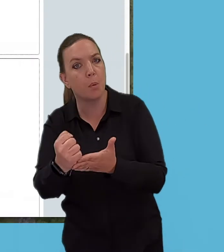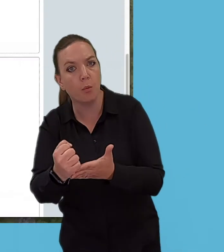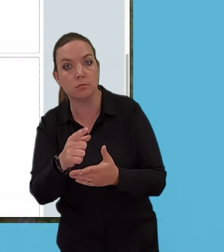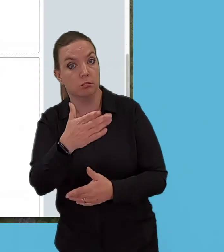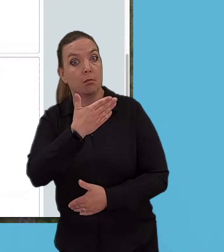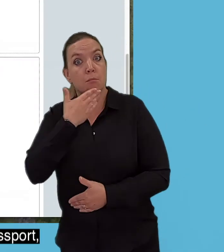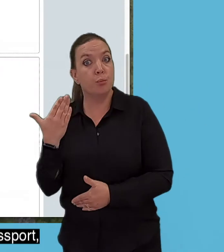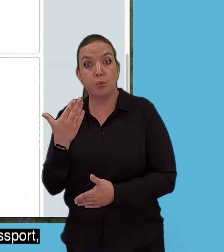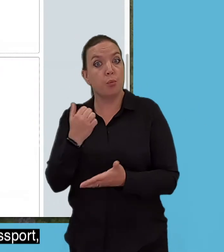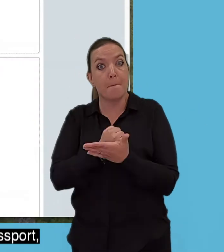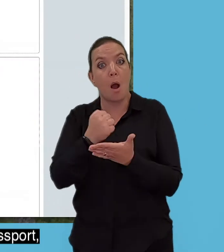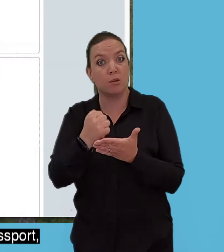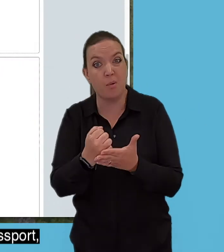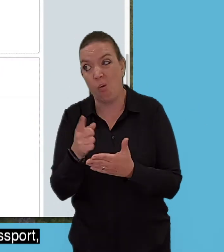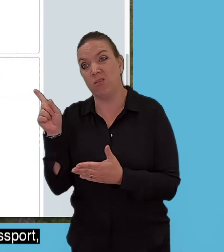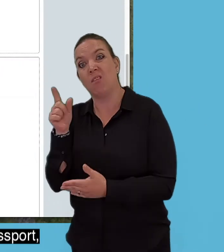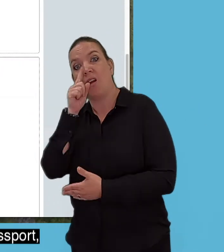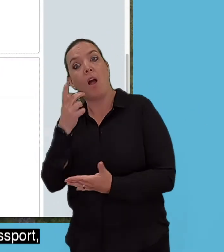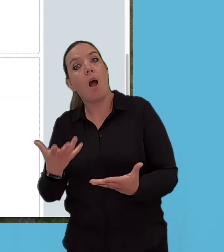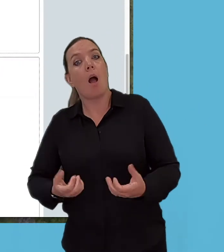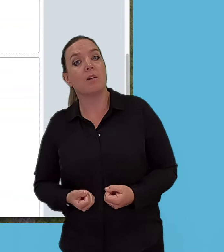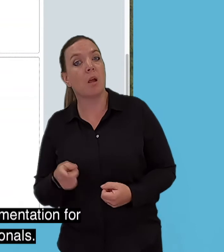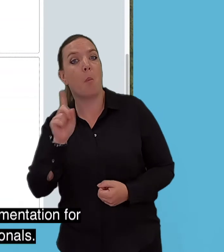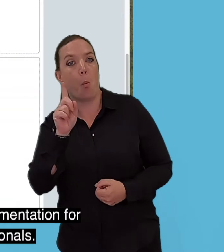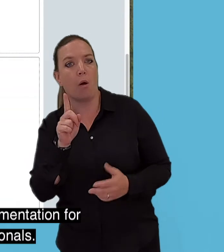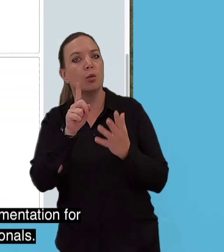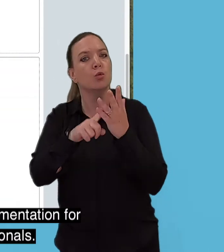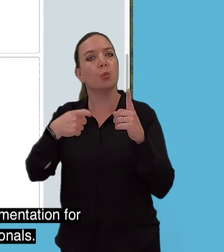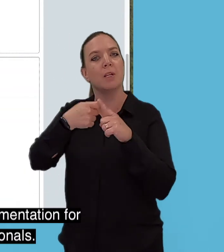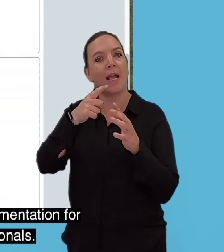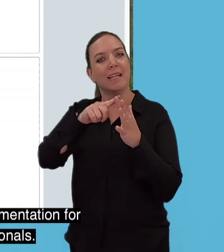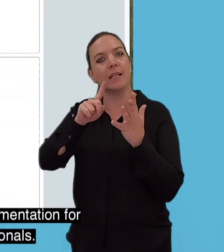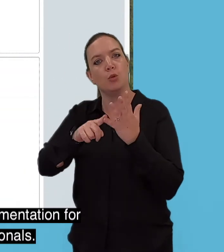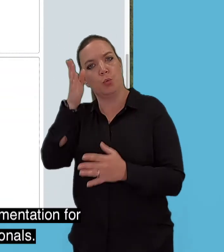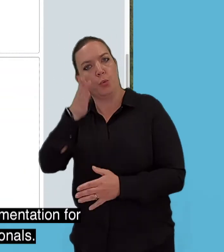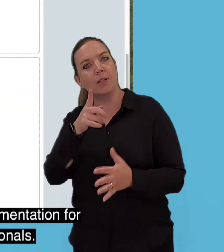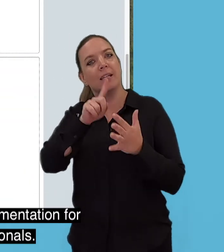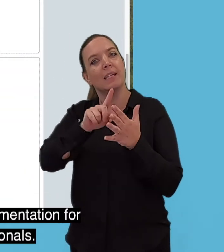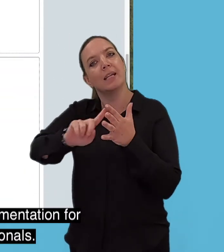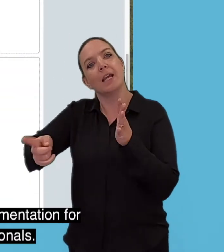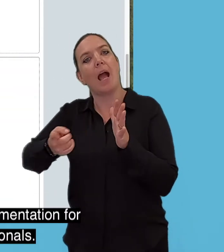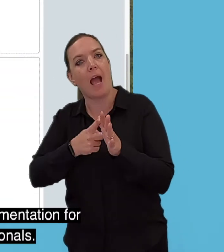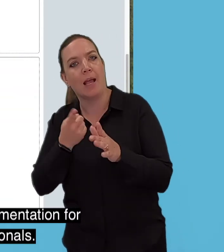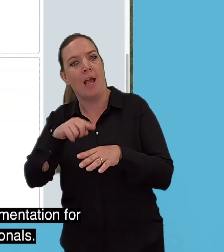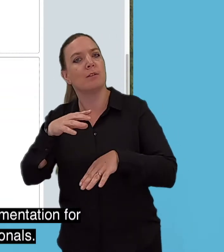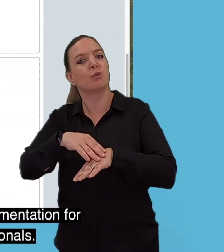passport. If you do not hold a valid passport, we also accept the following documentation for